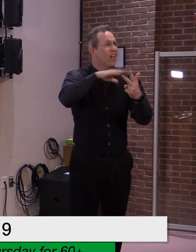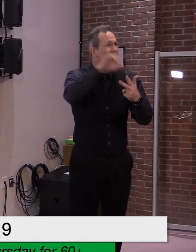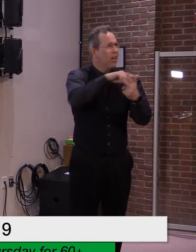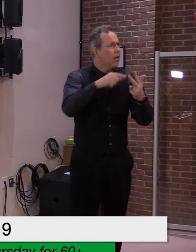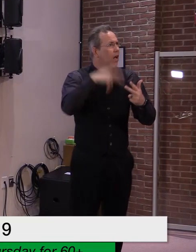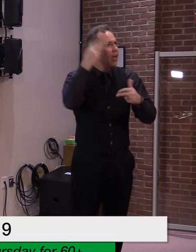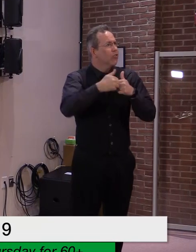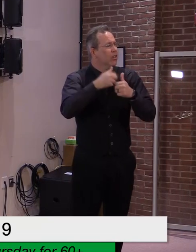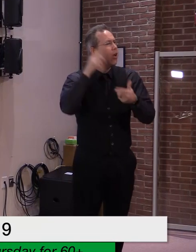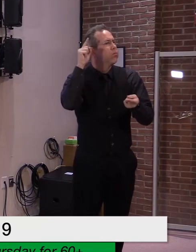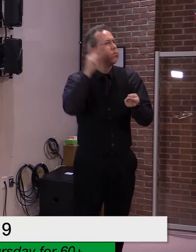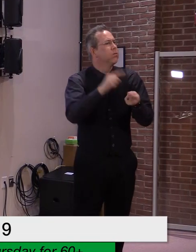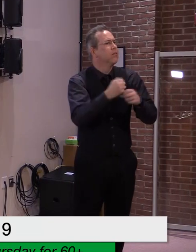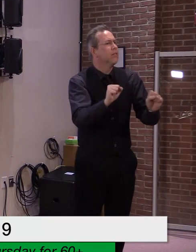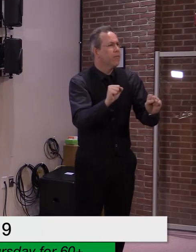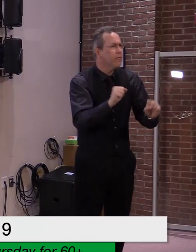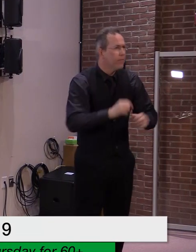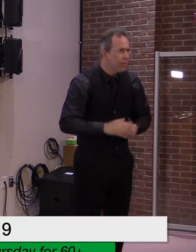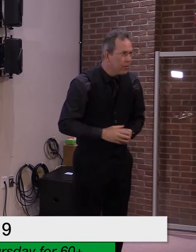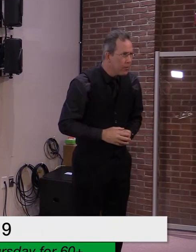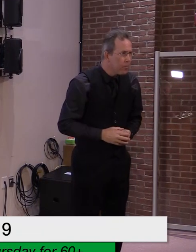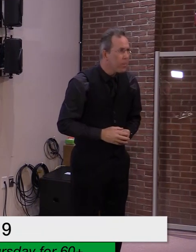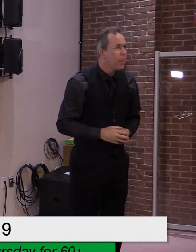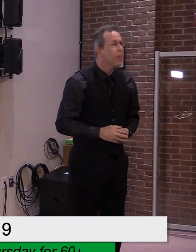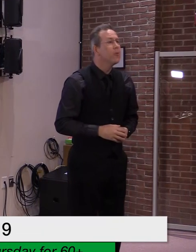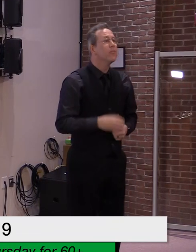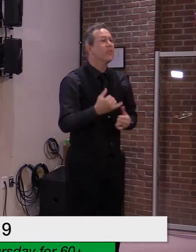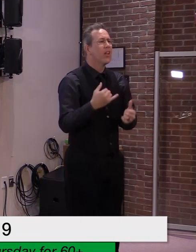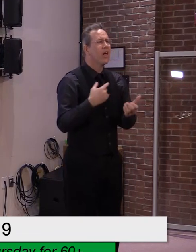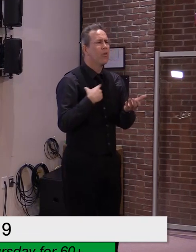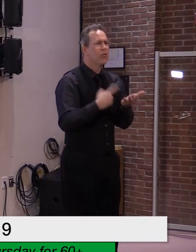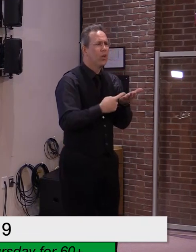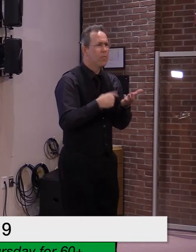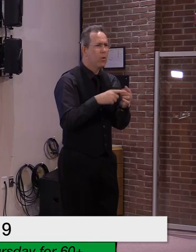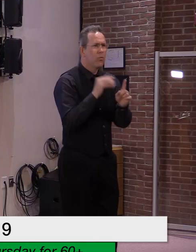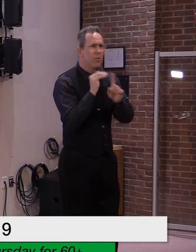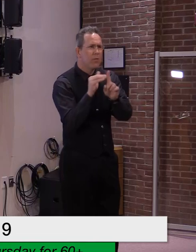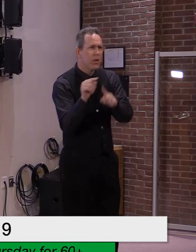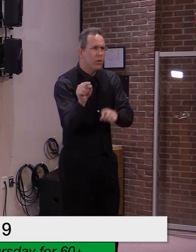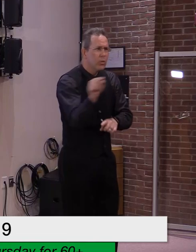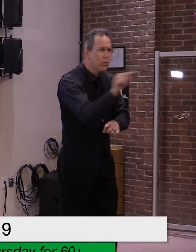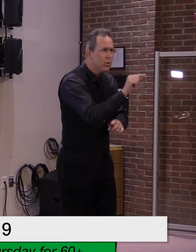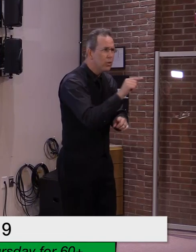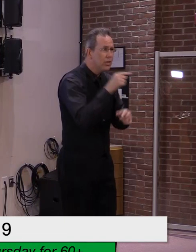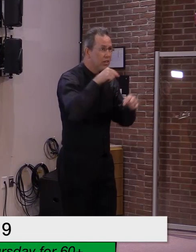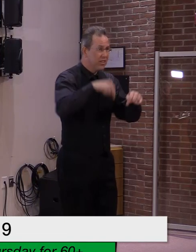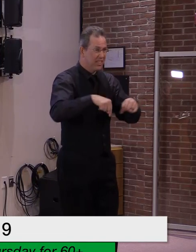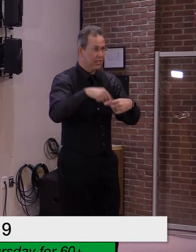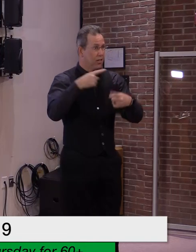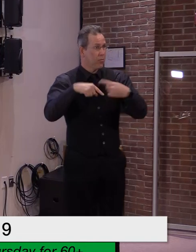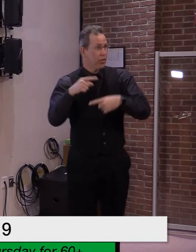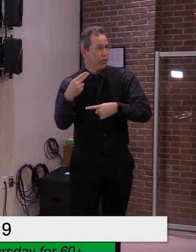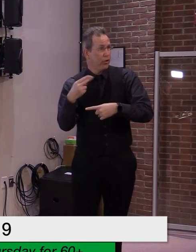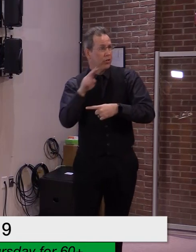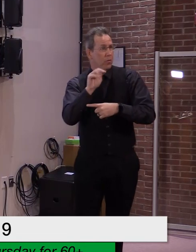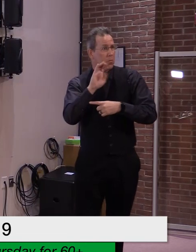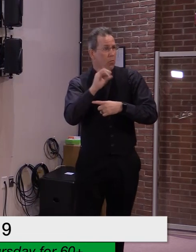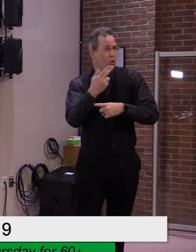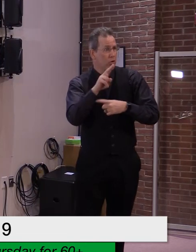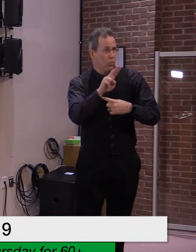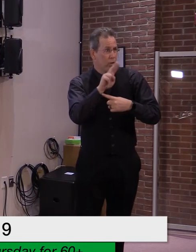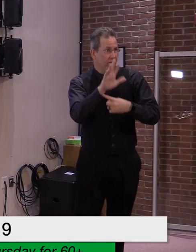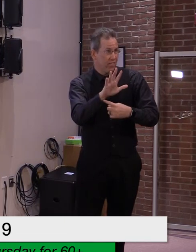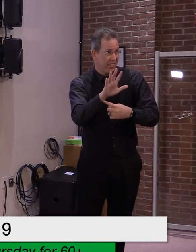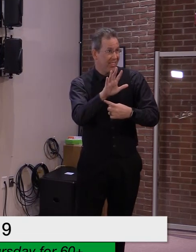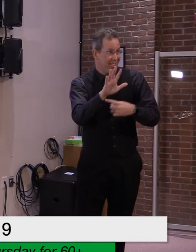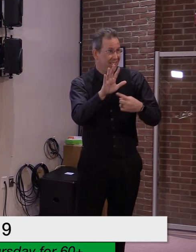a reminder that this accelerated vaccine schedule begins this Thursday, March 25th, for those aged 60